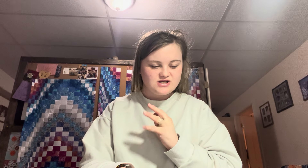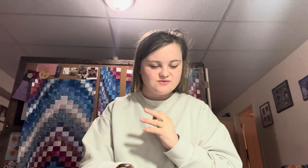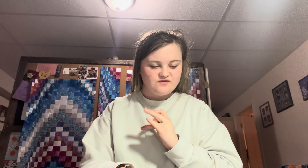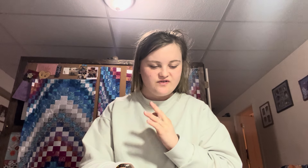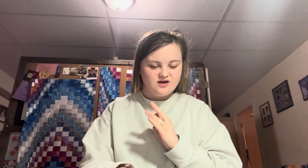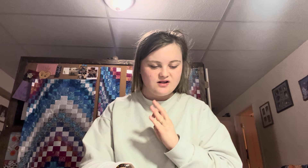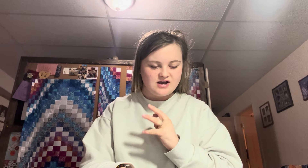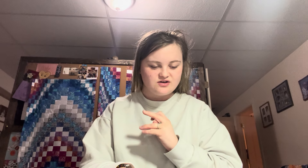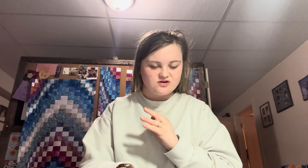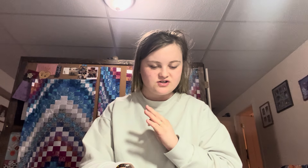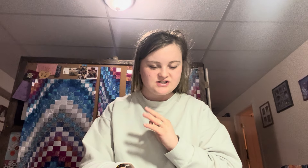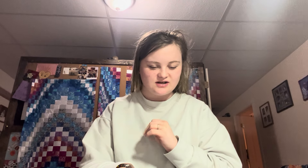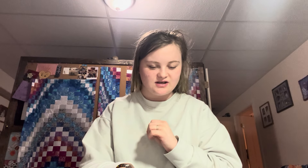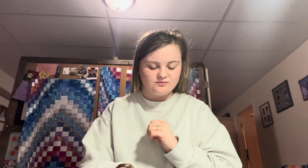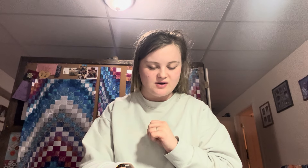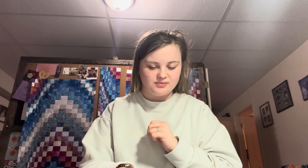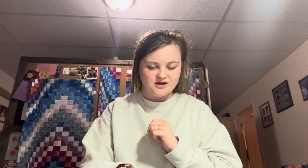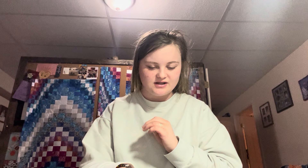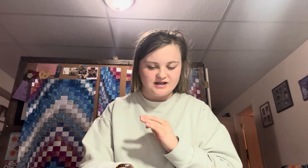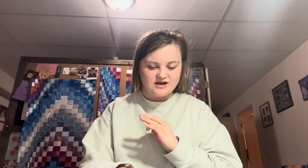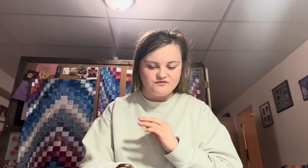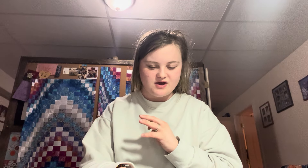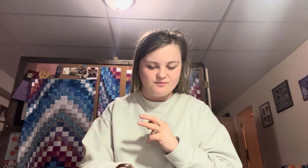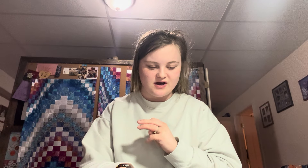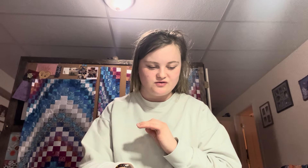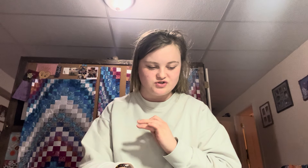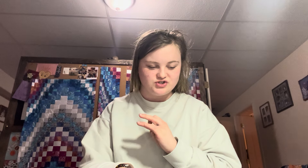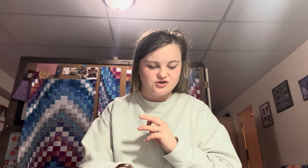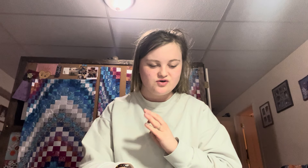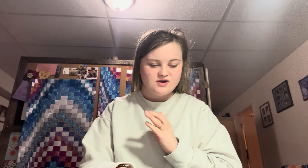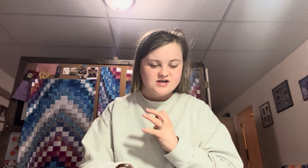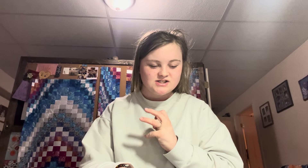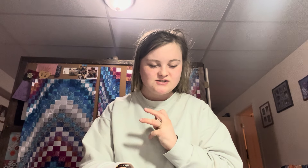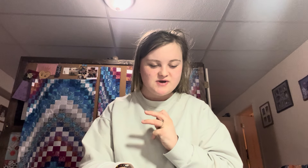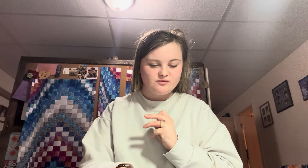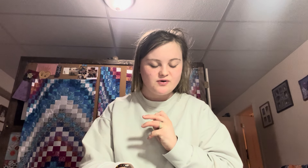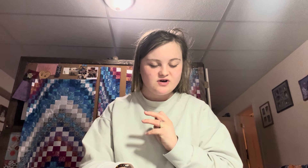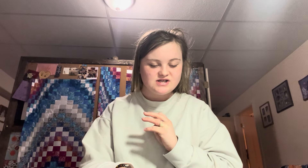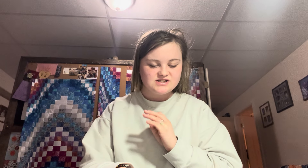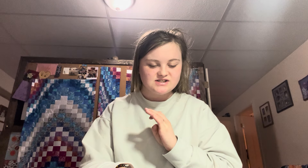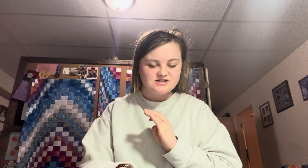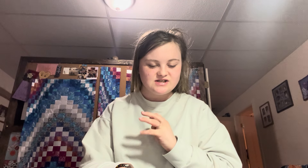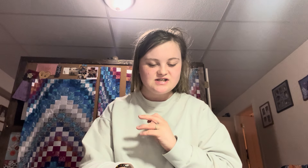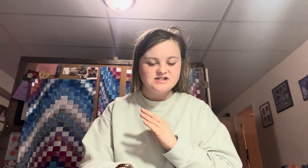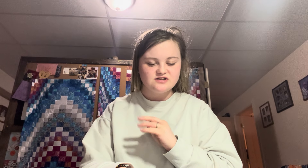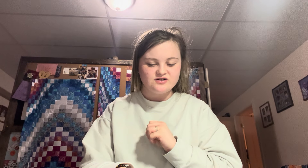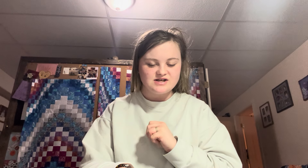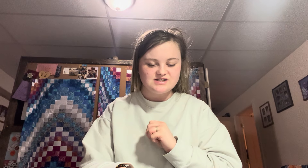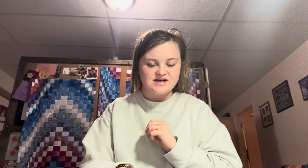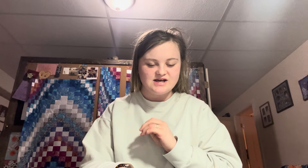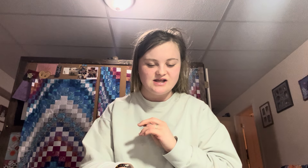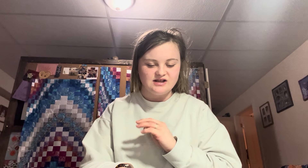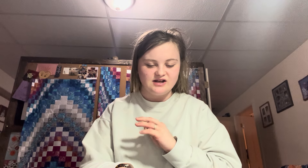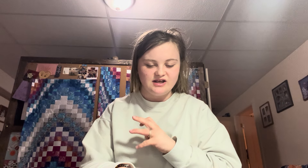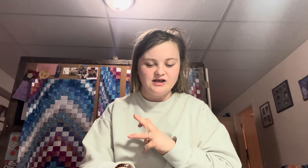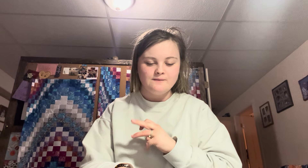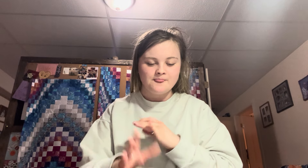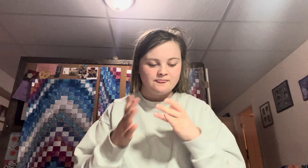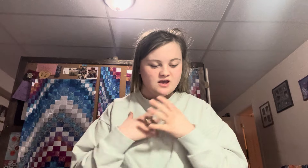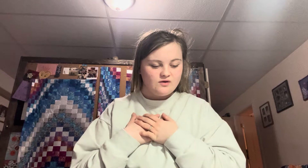me feel like you're sucking my blood like vampires do. Spilled poison is your identity. Why